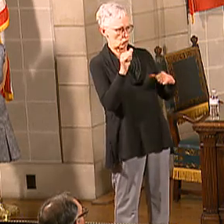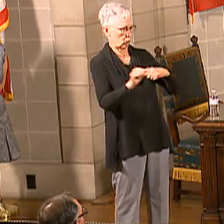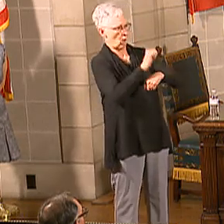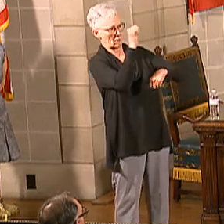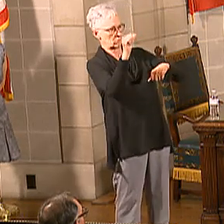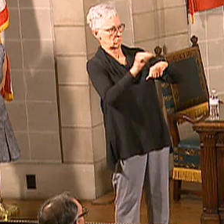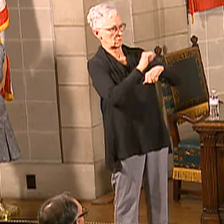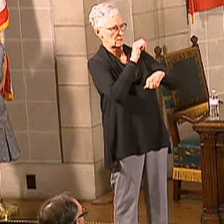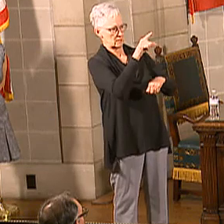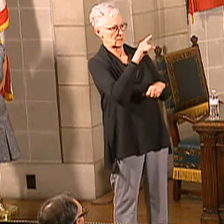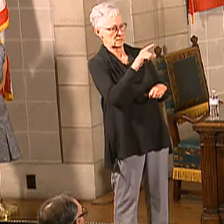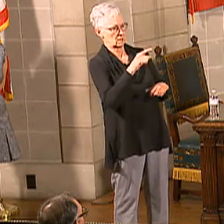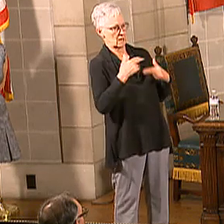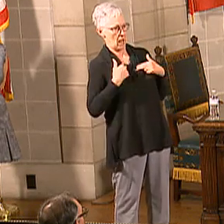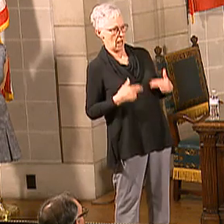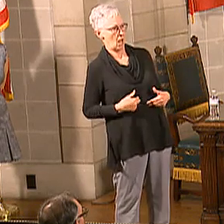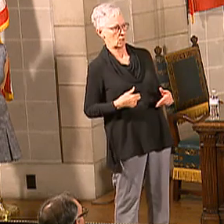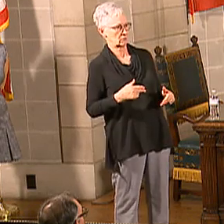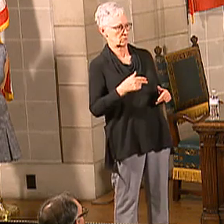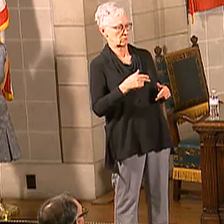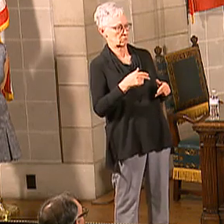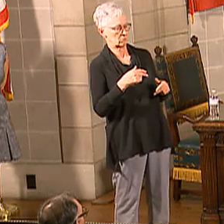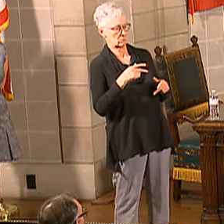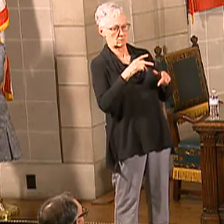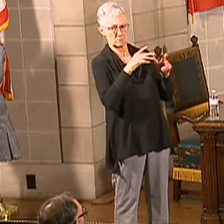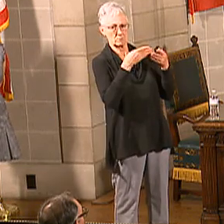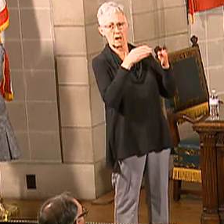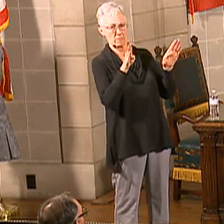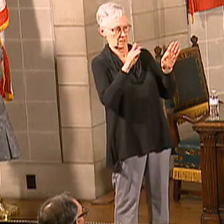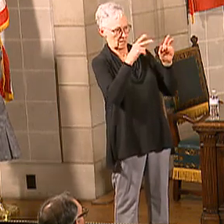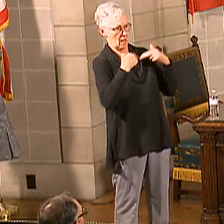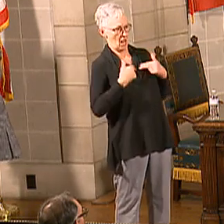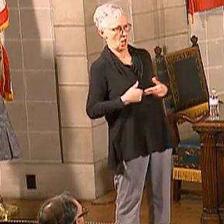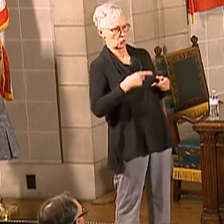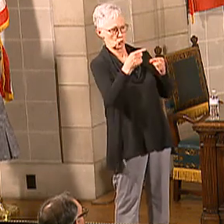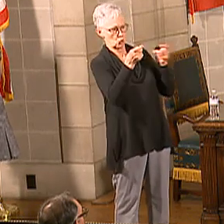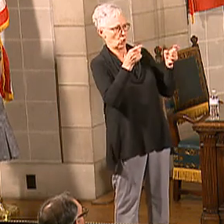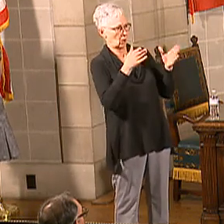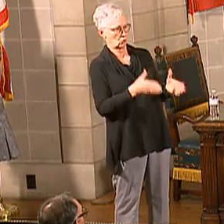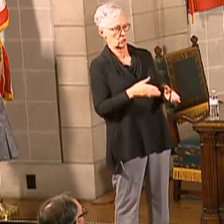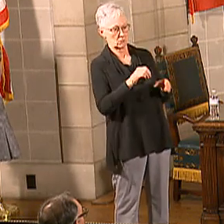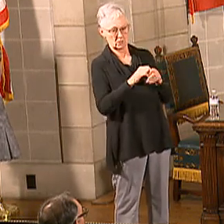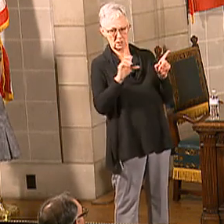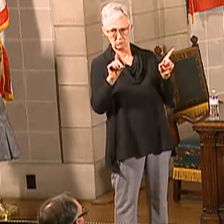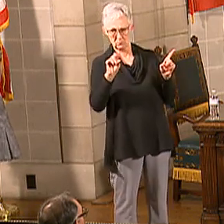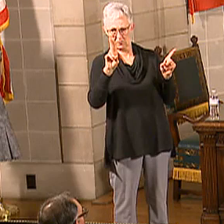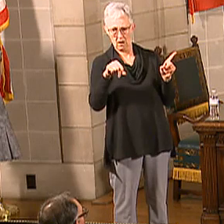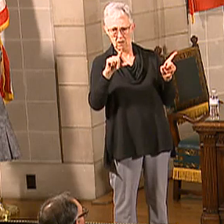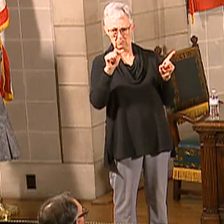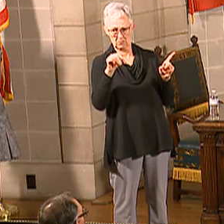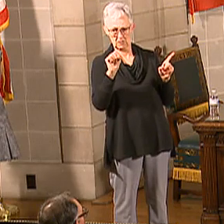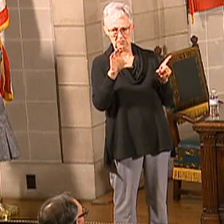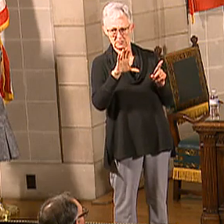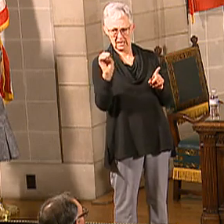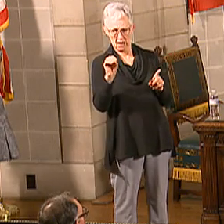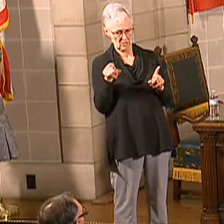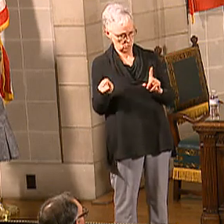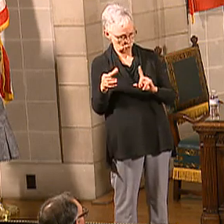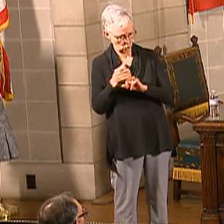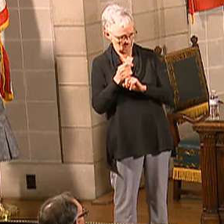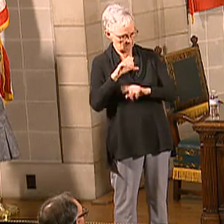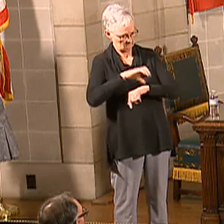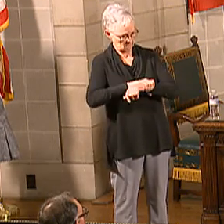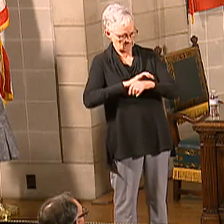I aware of any other threats like that to our public health officials? I am not aware of any other threats to our public health officials with regard to